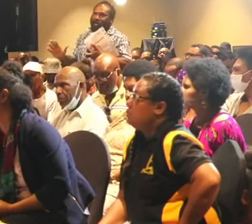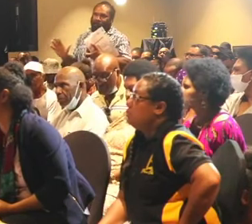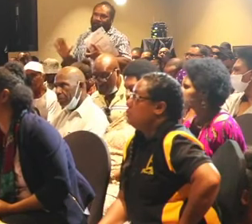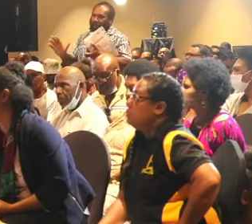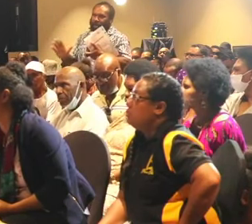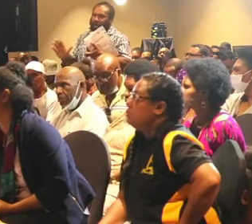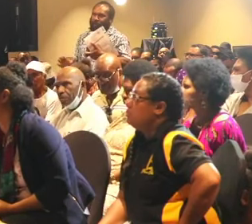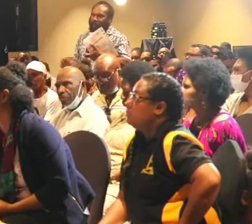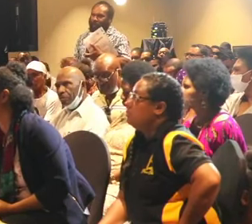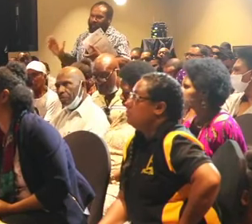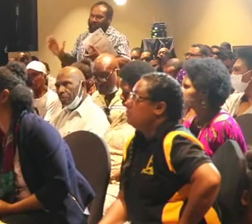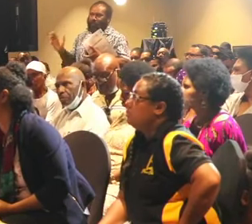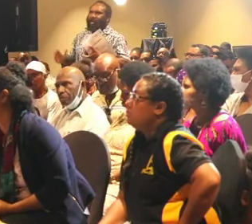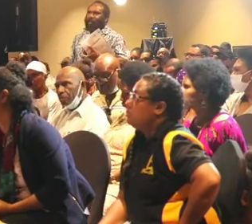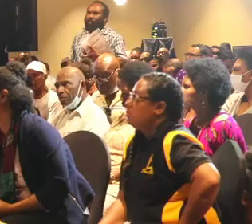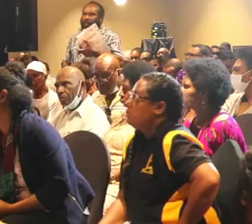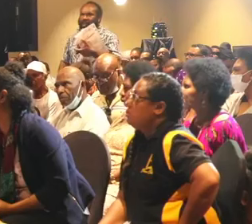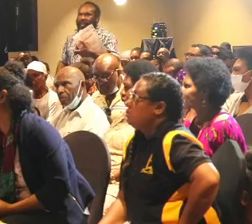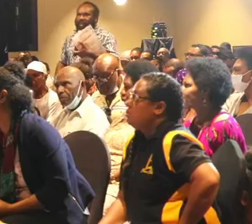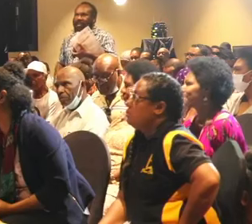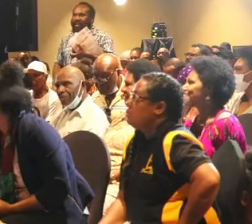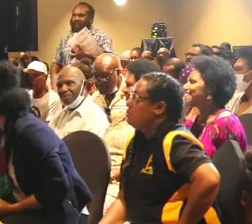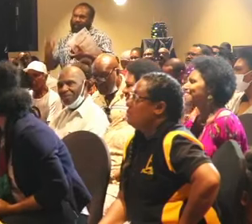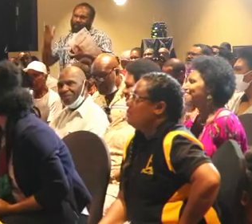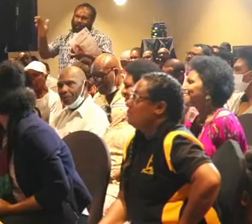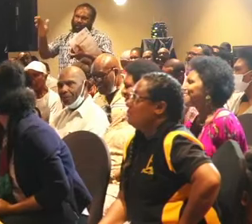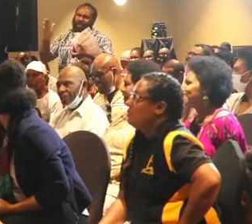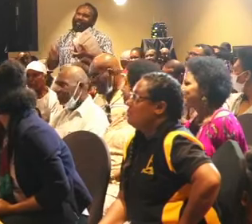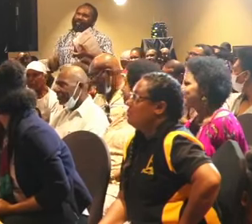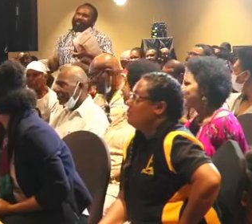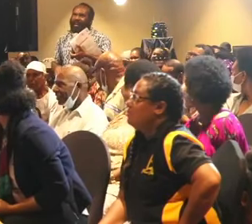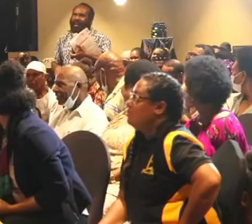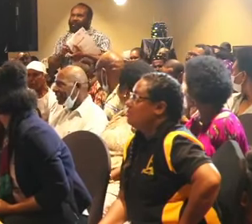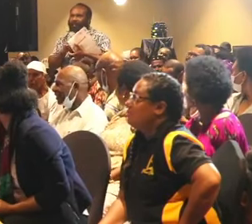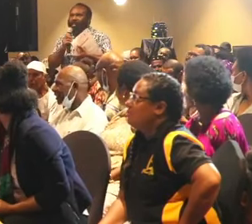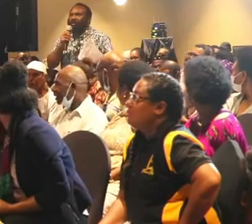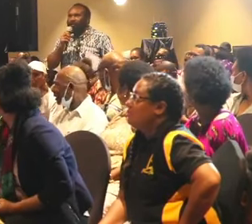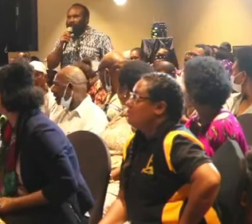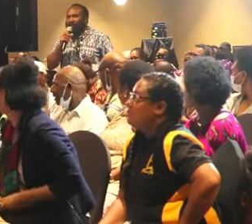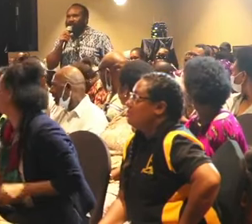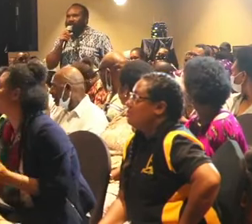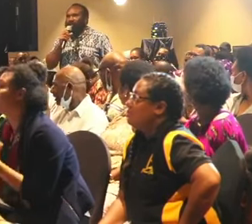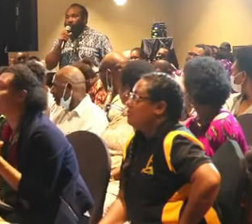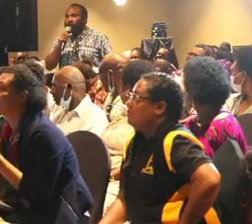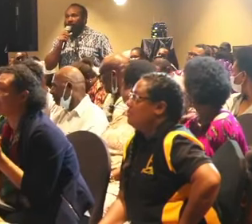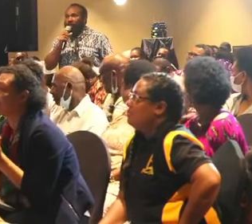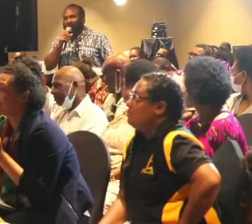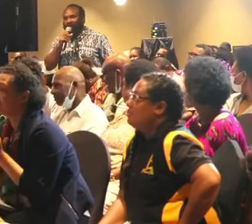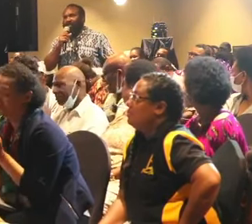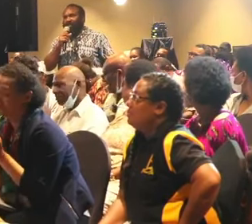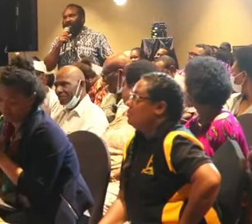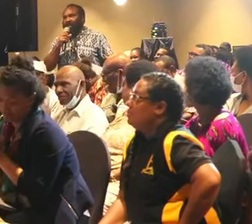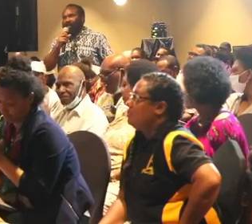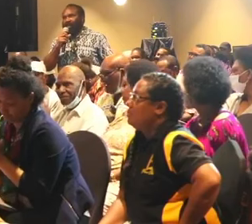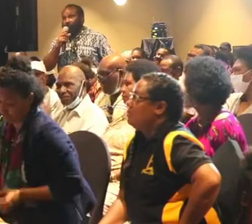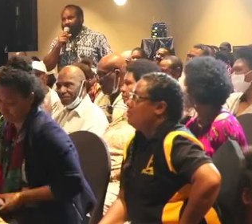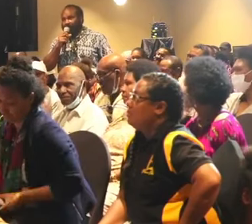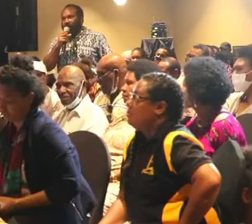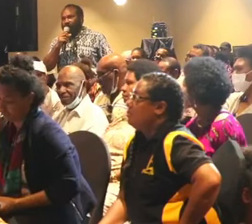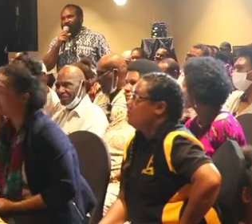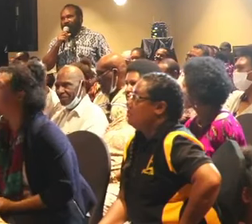low place minimum and to talk to me gura na to talk because you touching this la cooperative and you should taxi show blow me low place ya